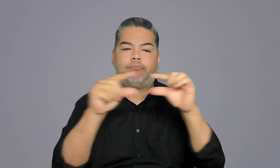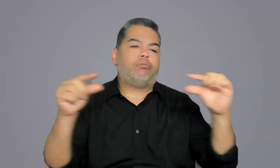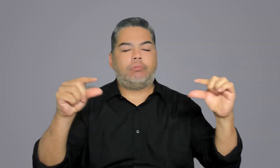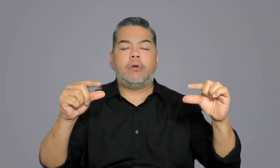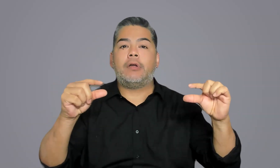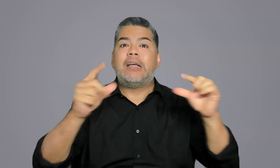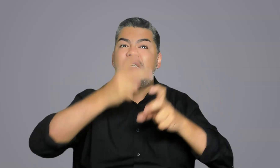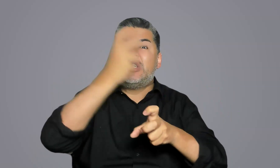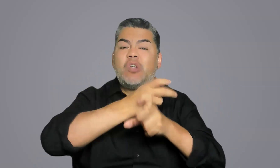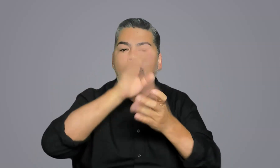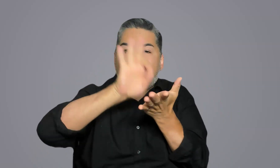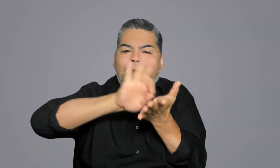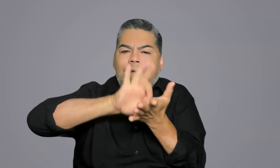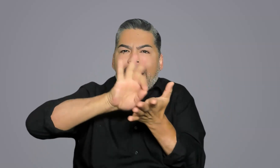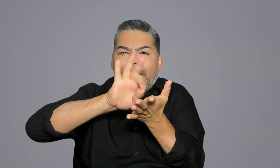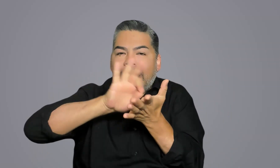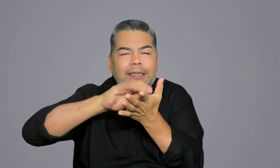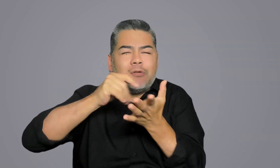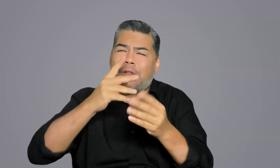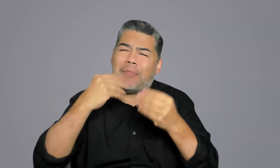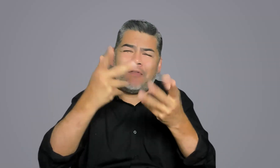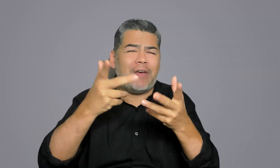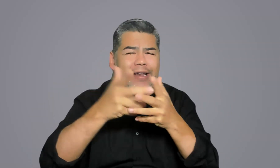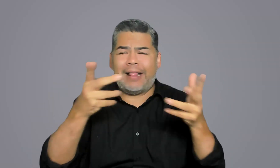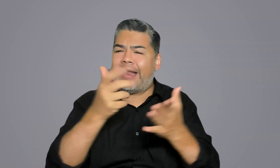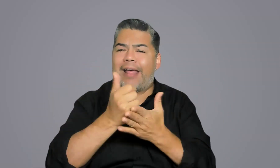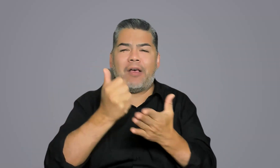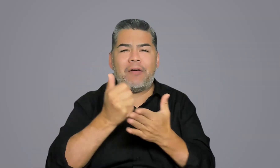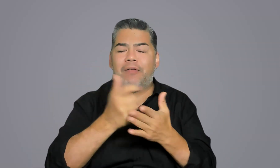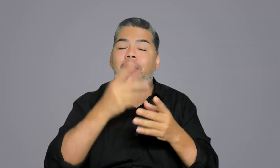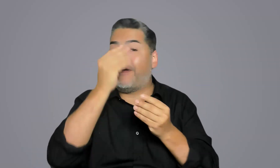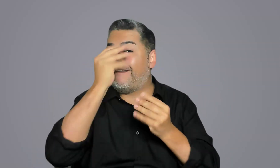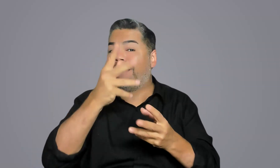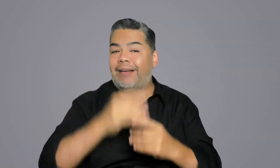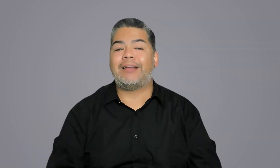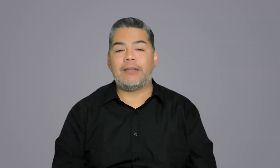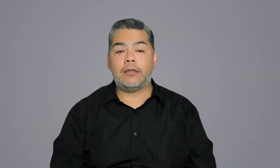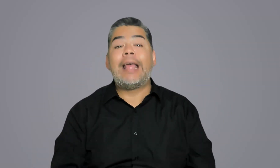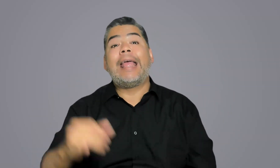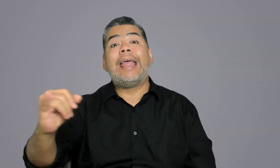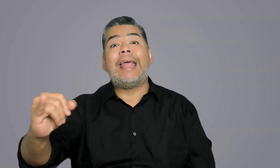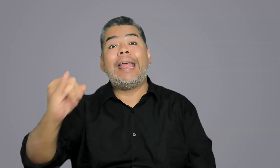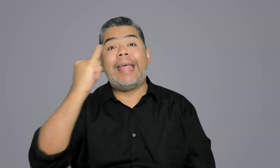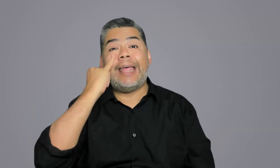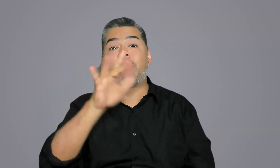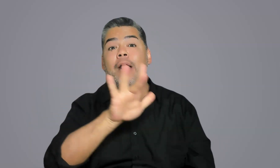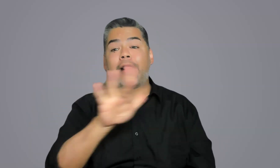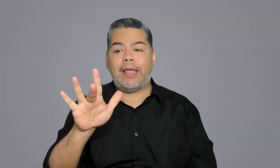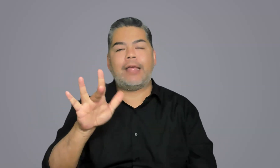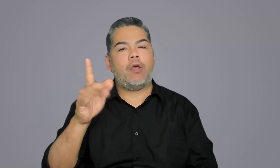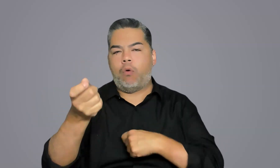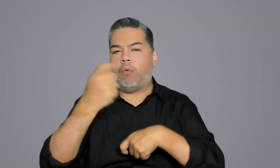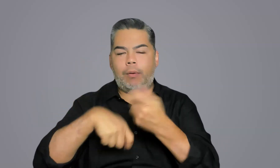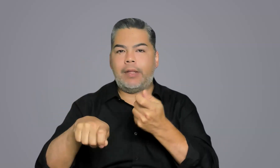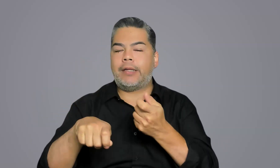doesn't really provide much helpful information. It's recommended that any blank cells are replaced with something. We don't like to